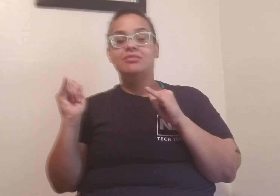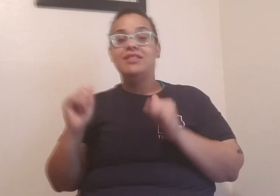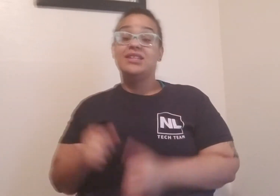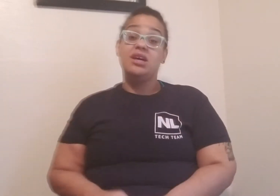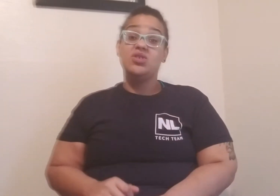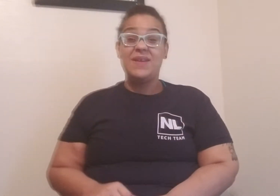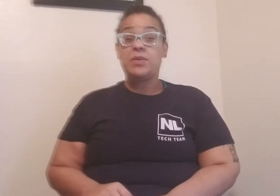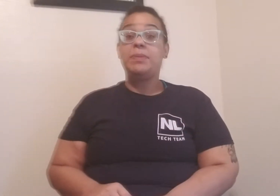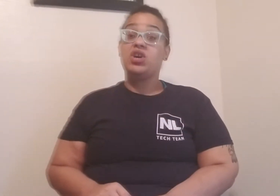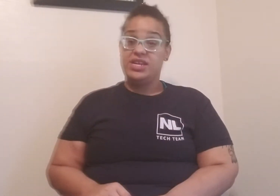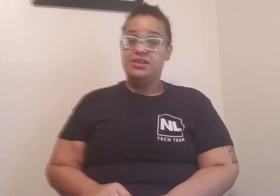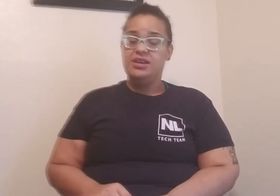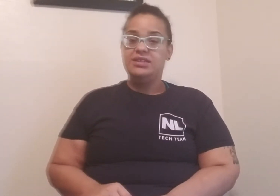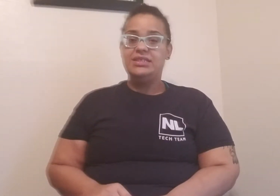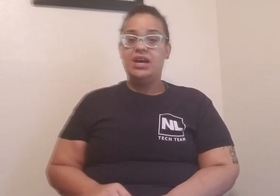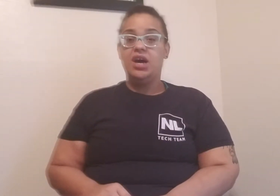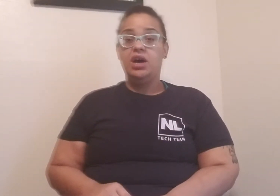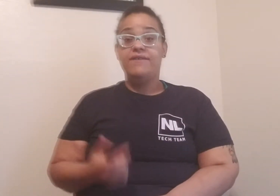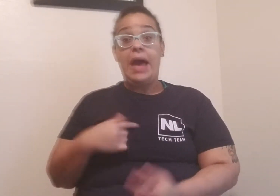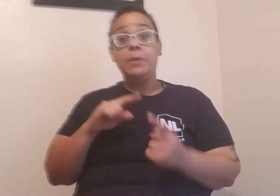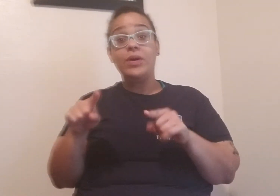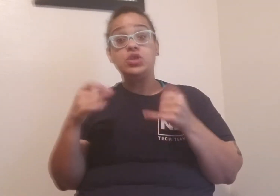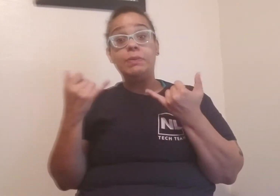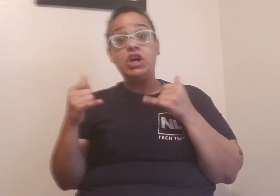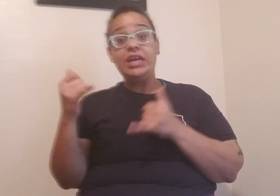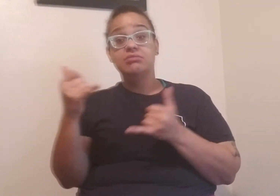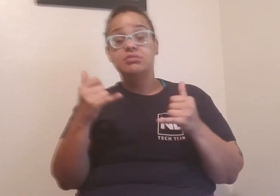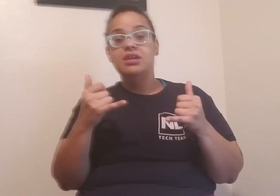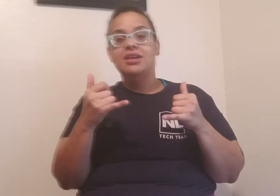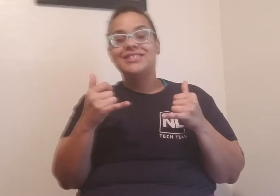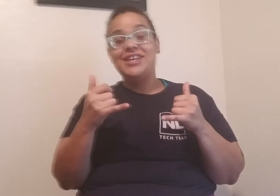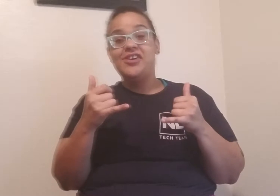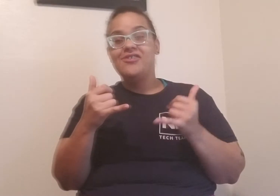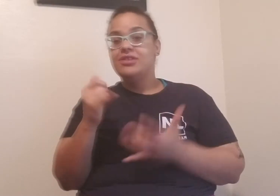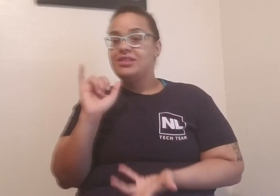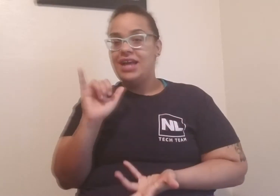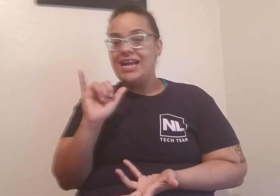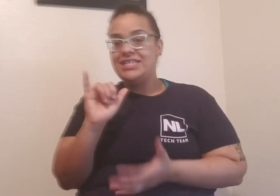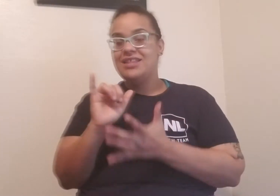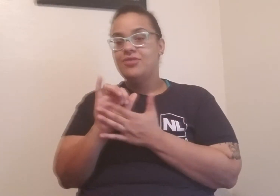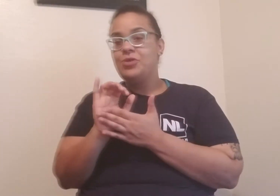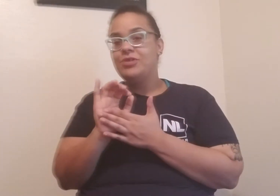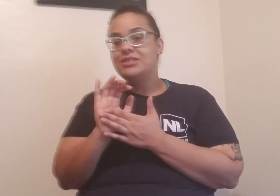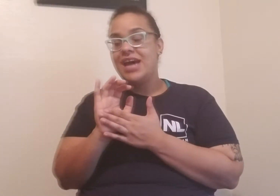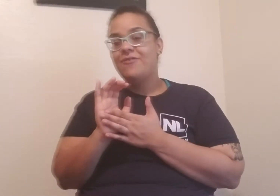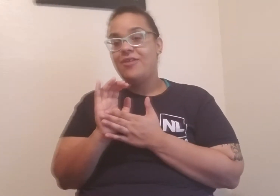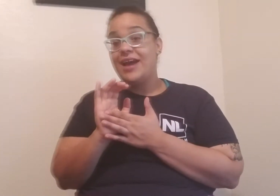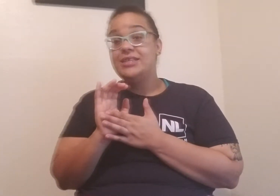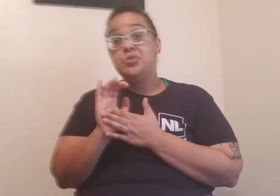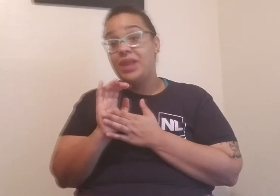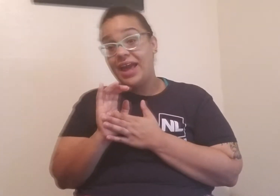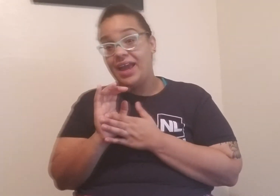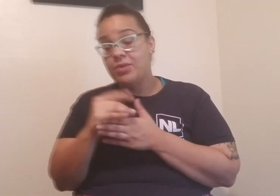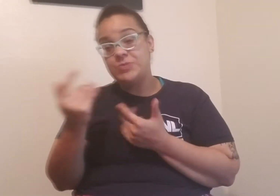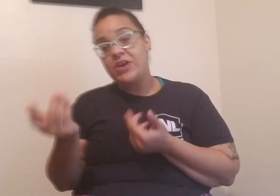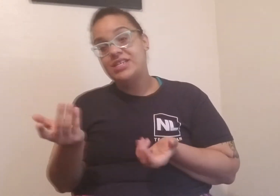That's also a sign for party. So I'm going to party. So the idea, the root sign for that is to play. In most parties you